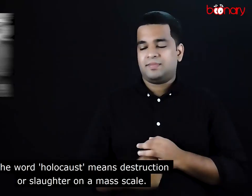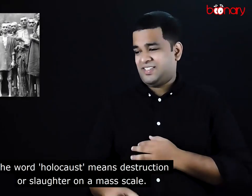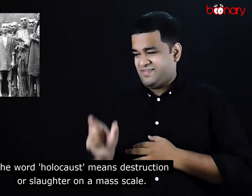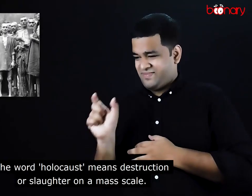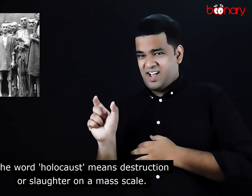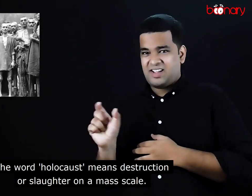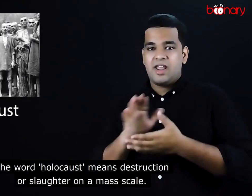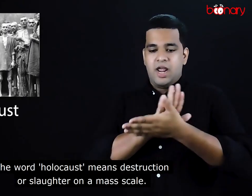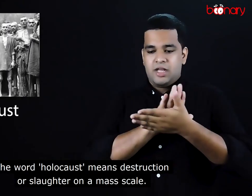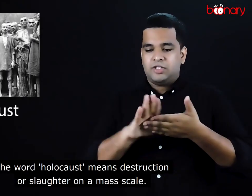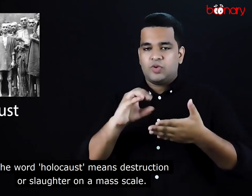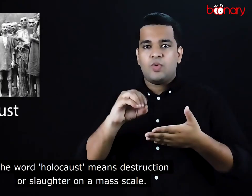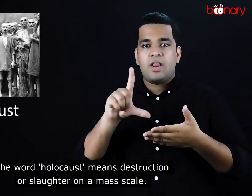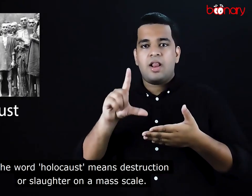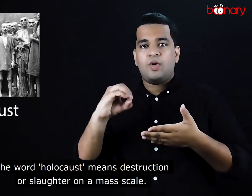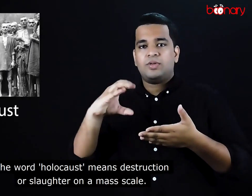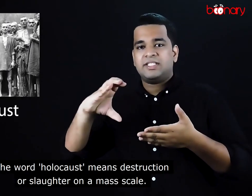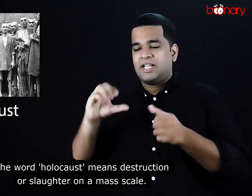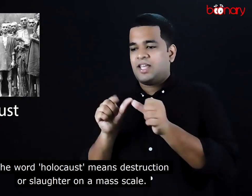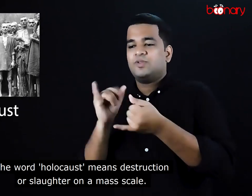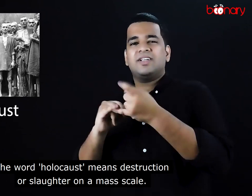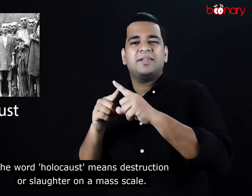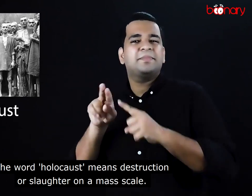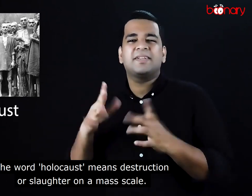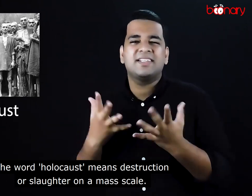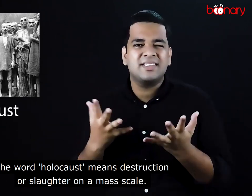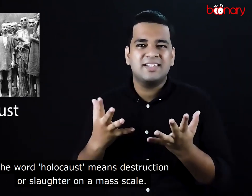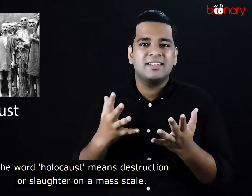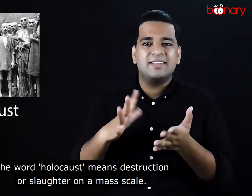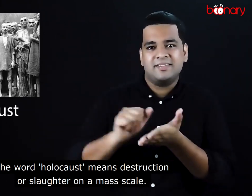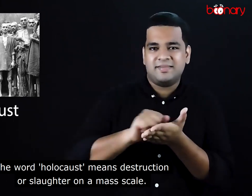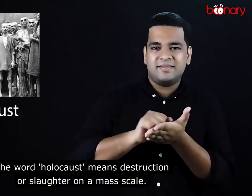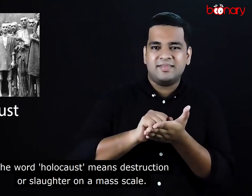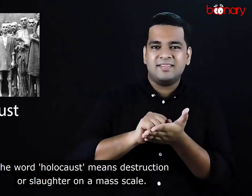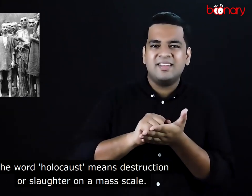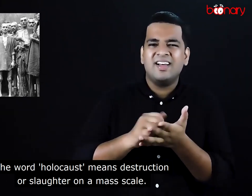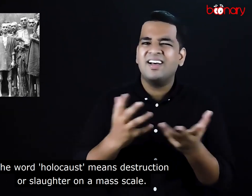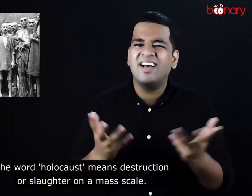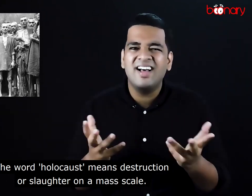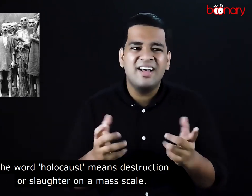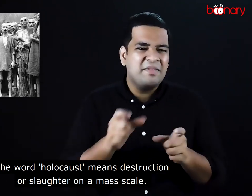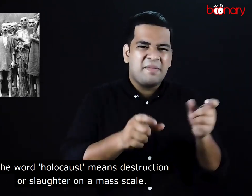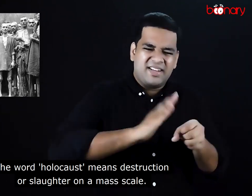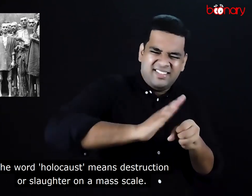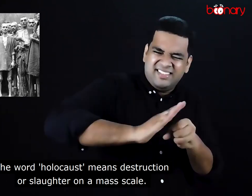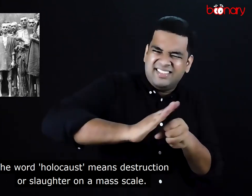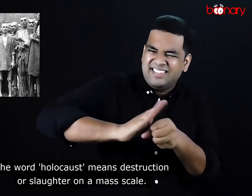The word Holocaust means destruction or slaughter on